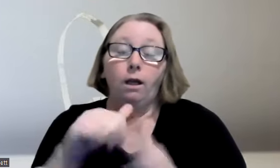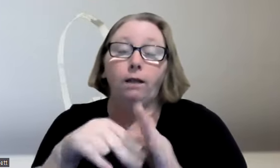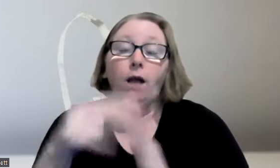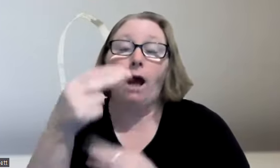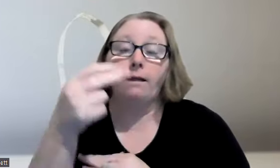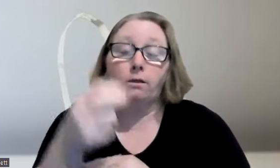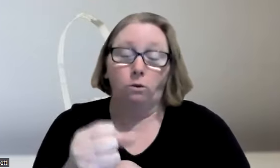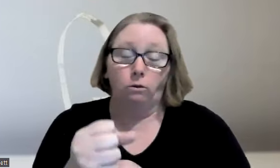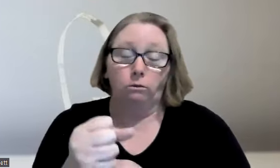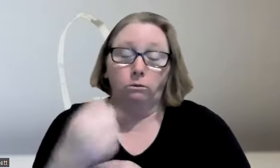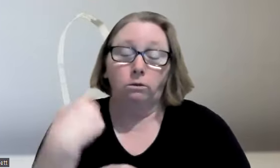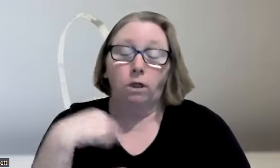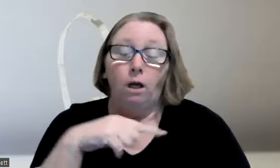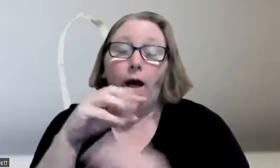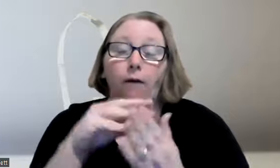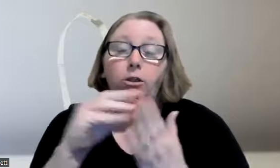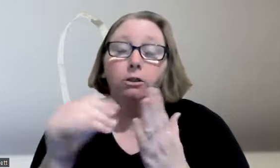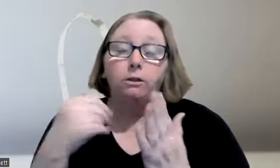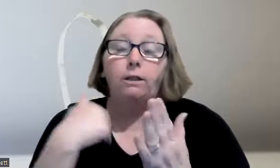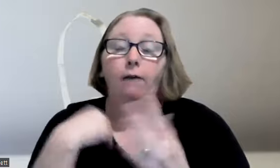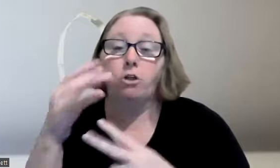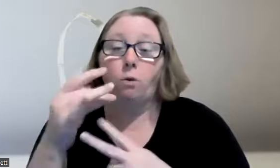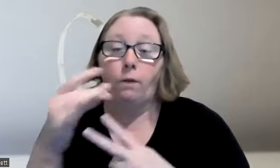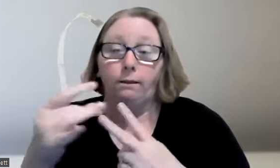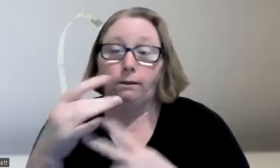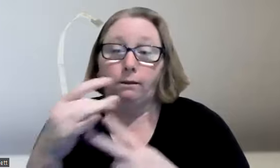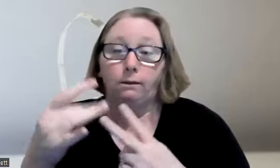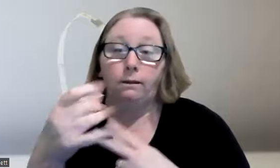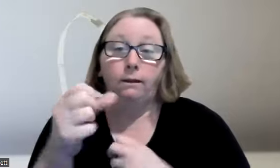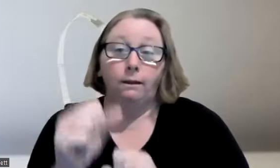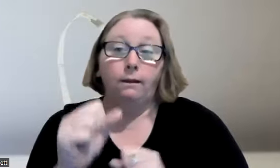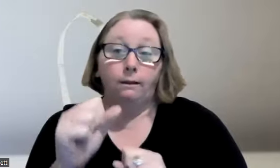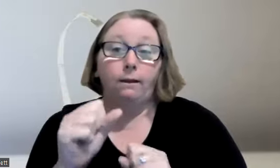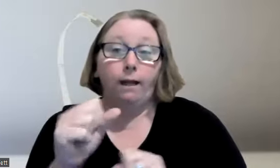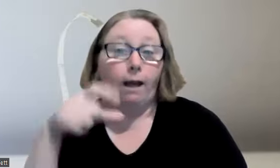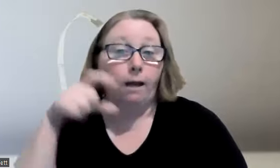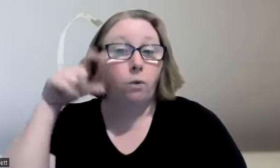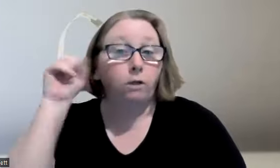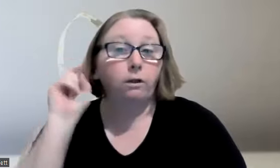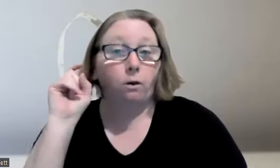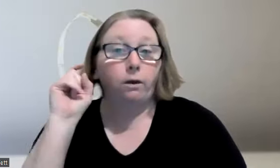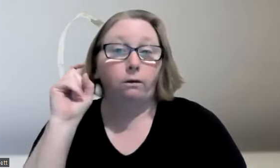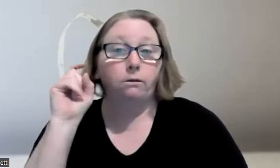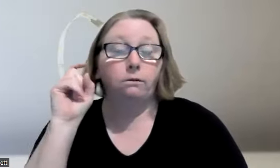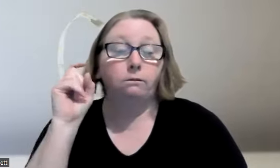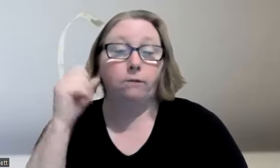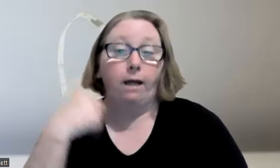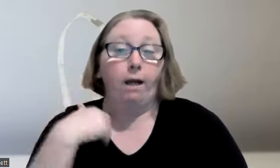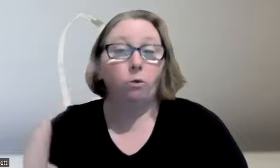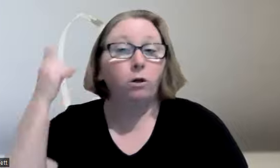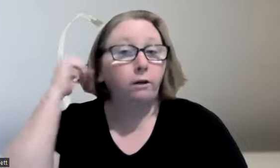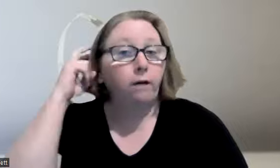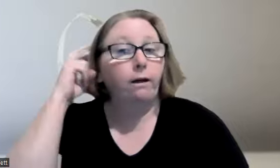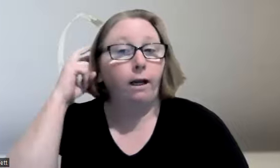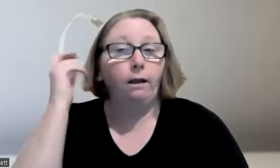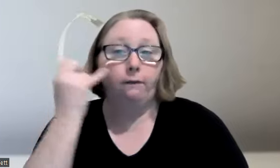in high school, our students have a choice. They can wear their cochlears, they can wear their hearing aids if